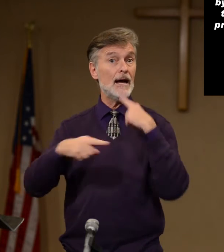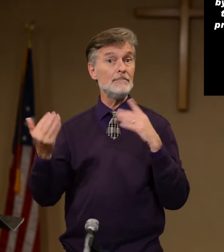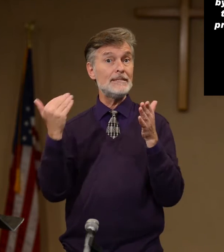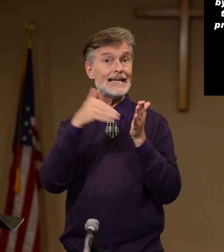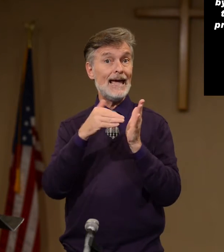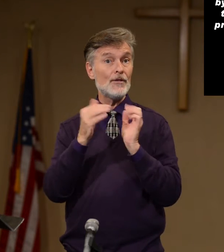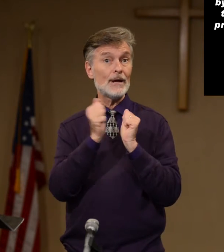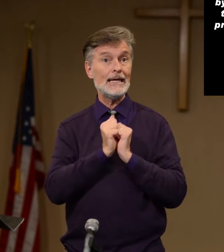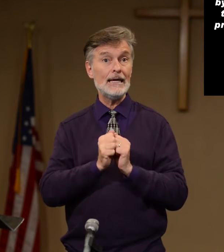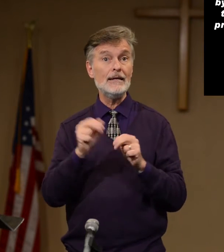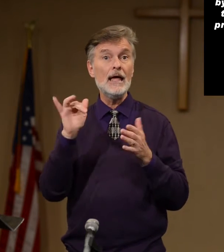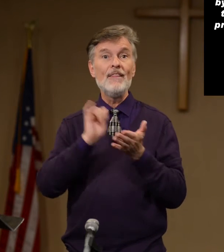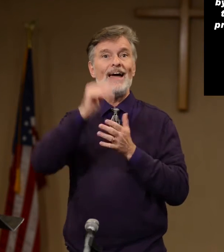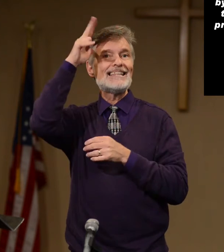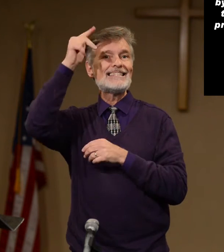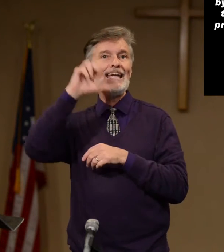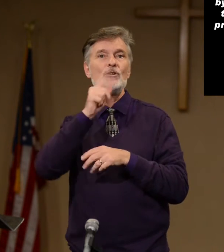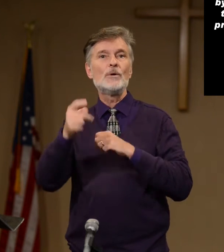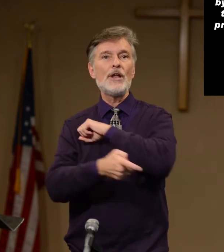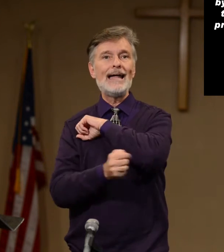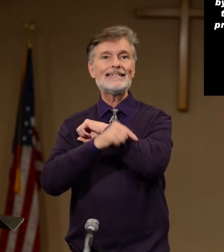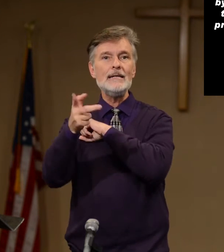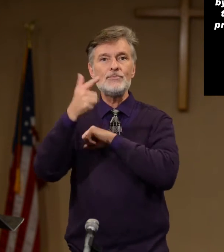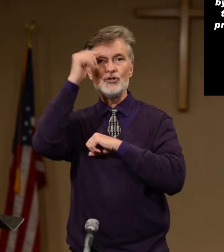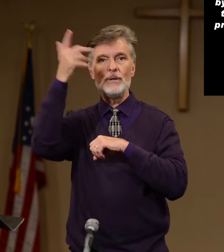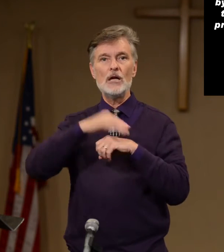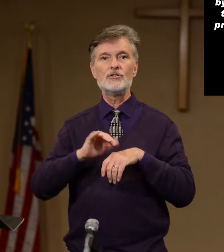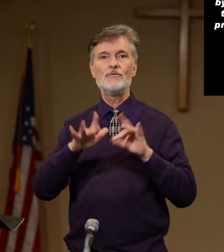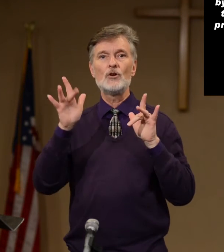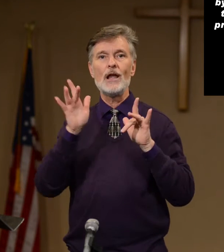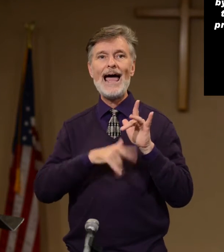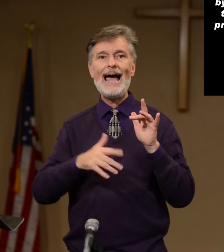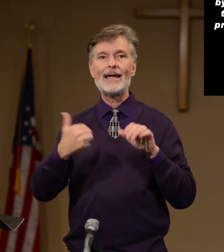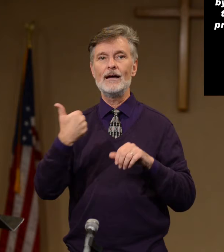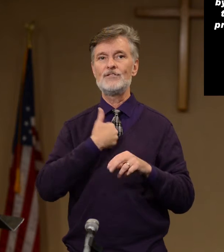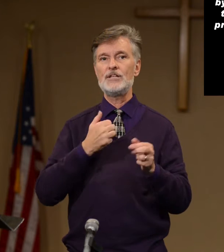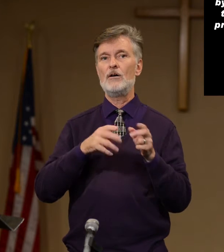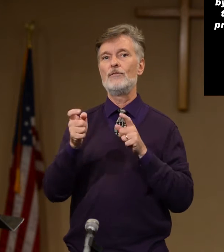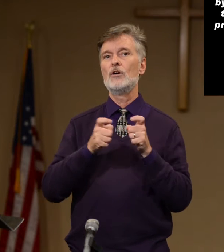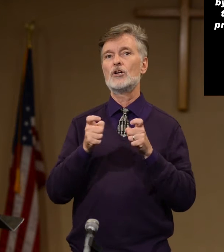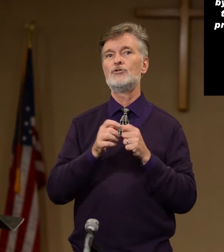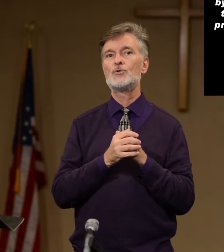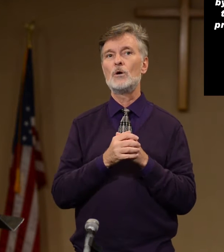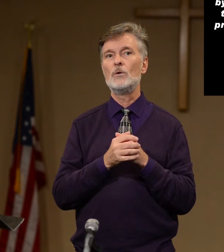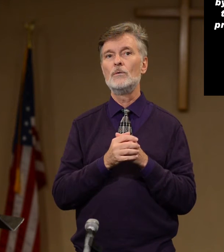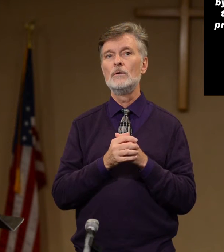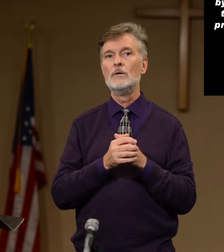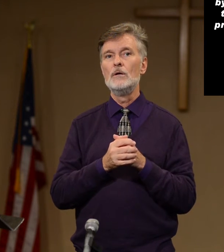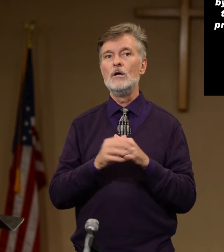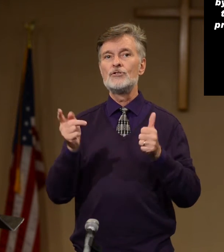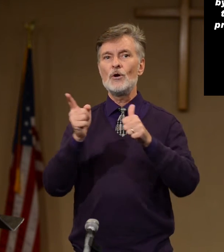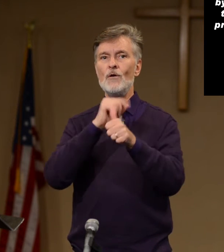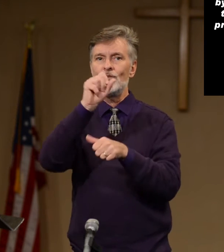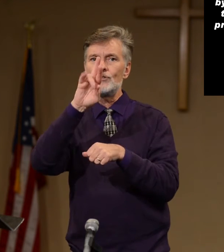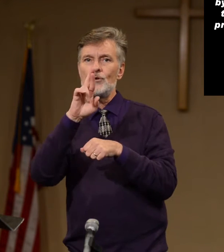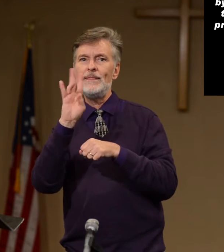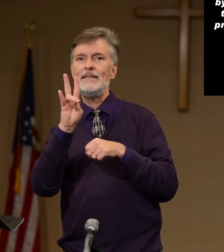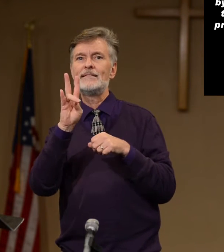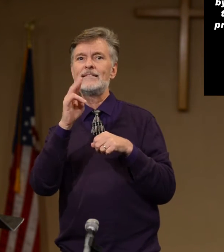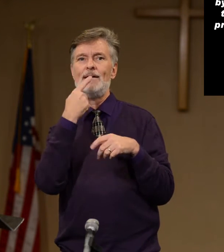come together again, that Satan will not tempt you because of your lack of self-control. So 1 Corinthians 7